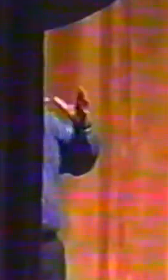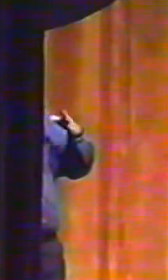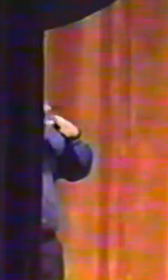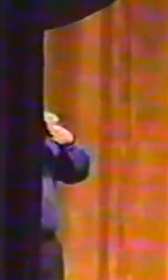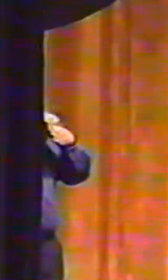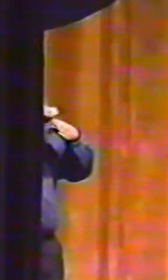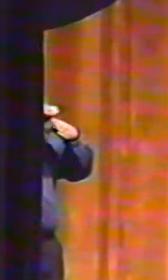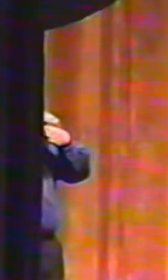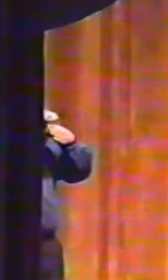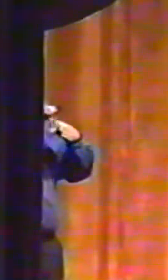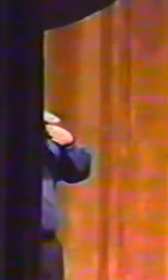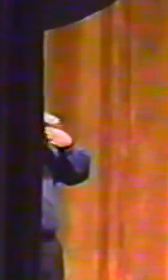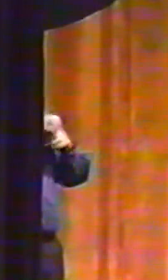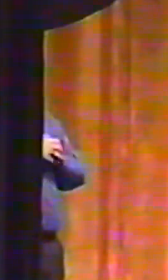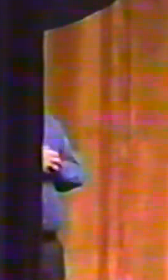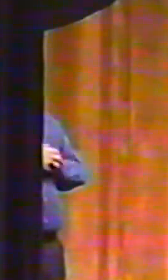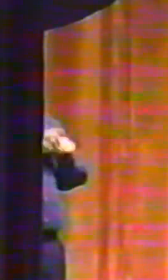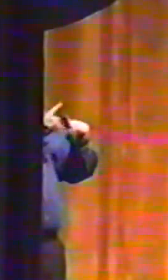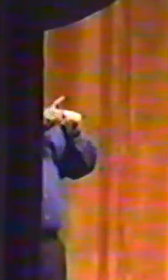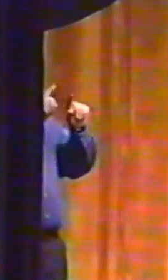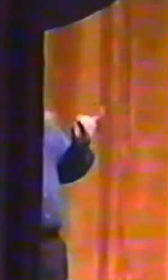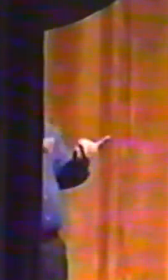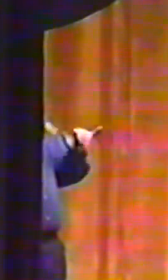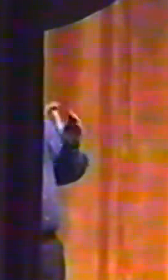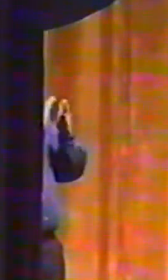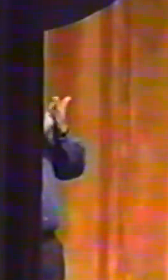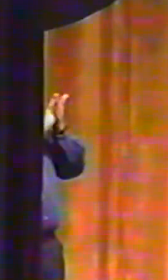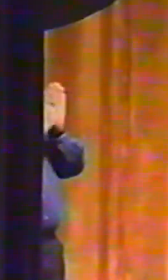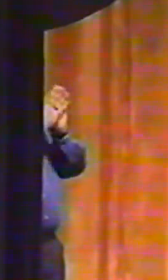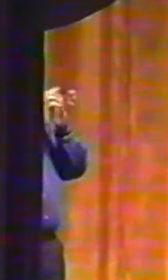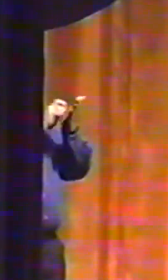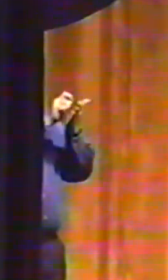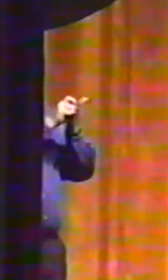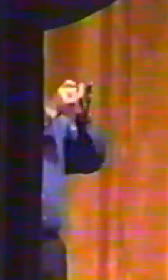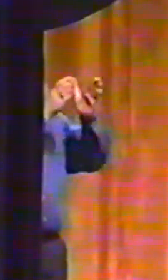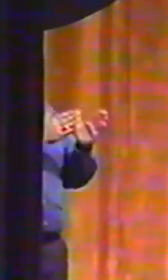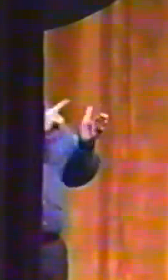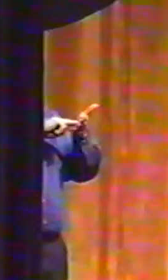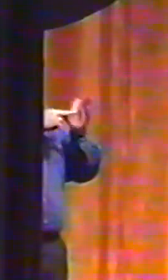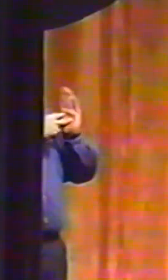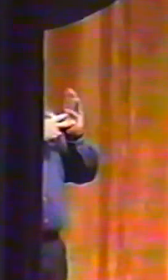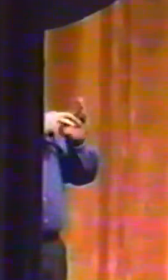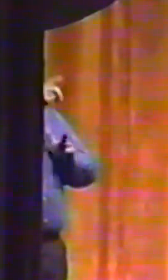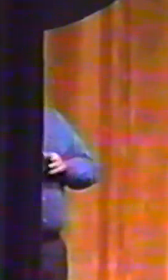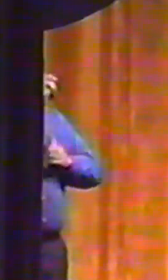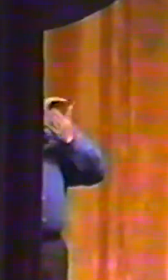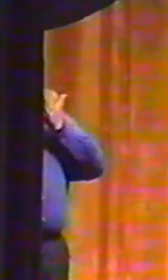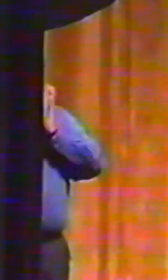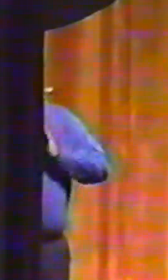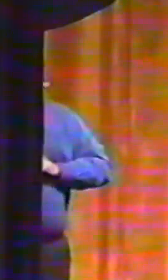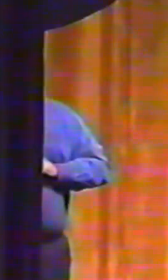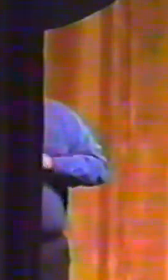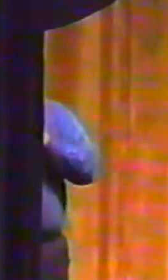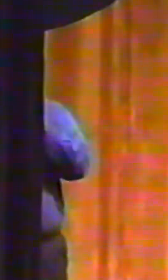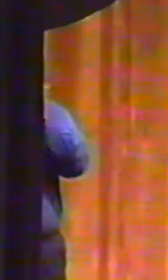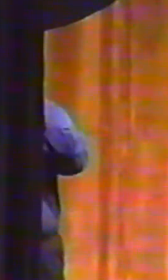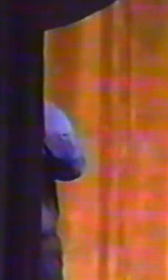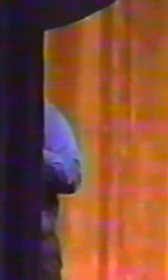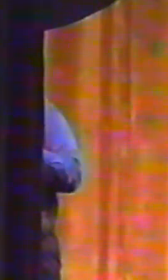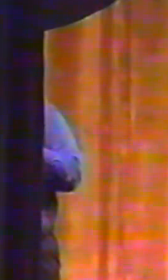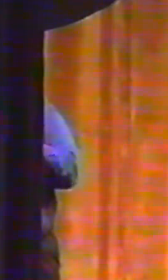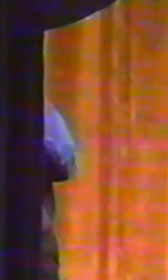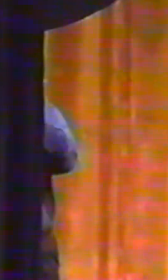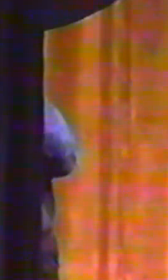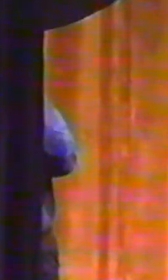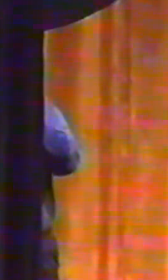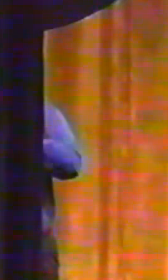time, becoming a writer means being a very good reader. By good reader, I mean reading all the time. Read